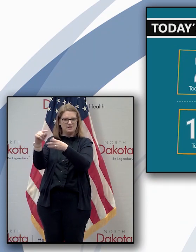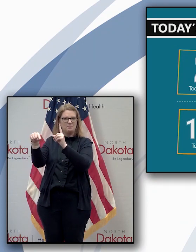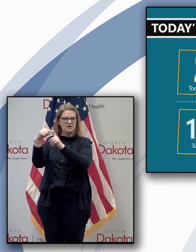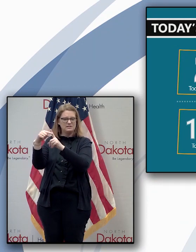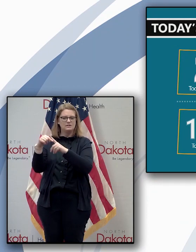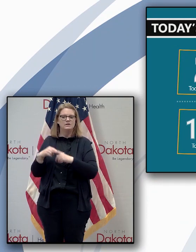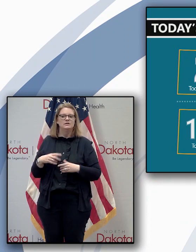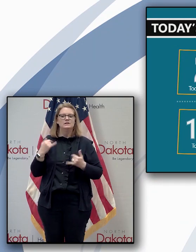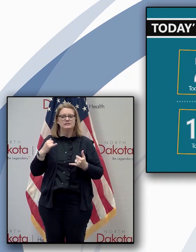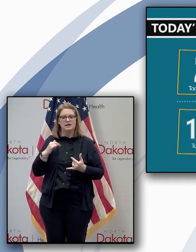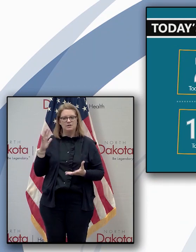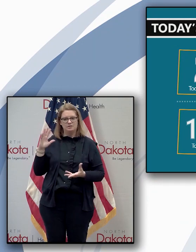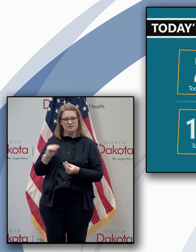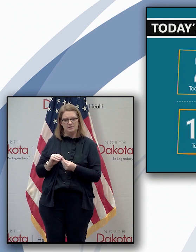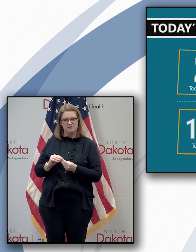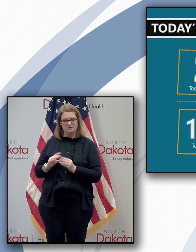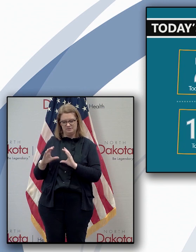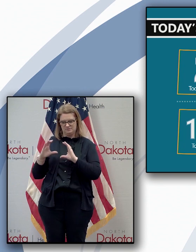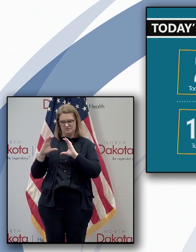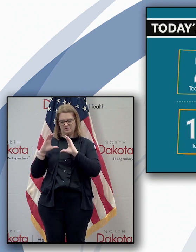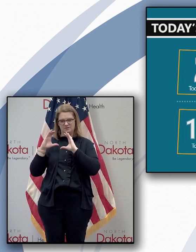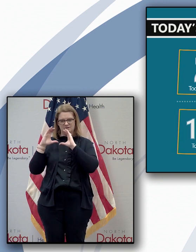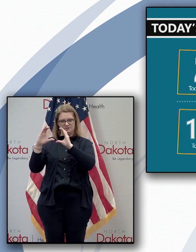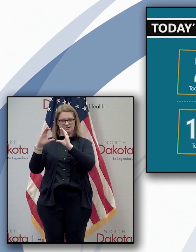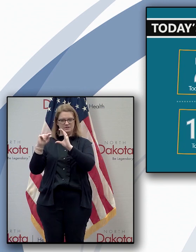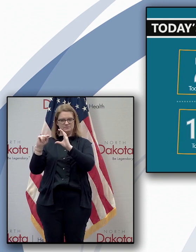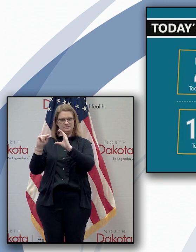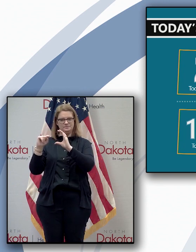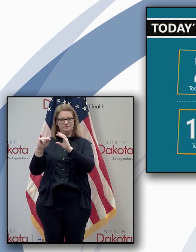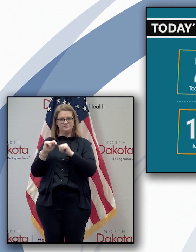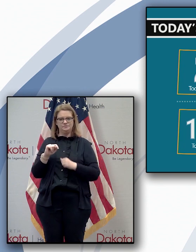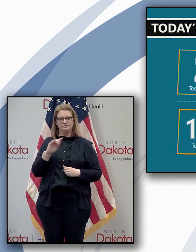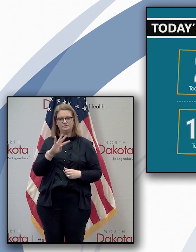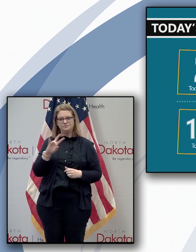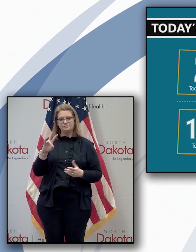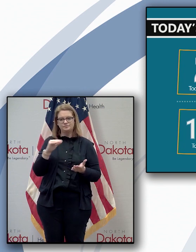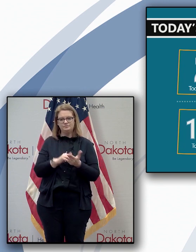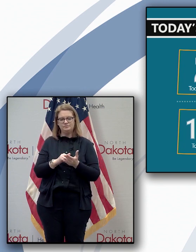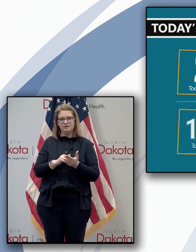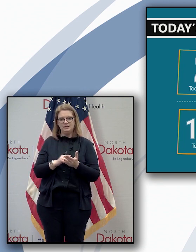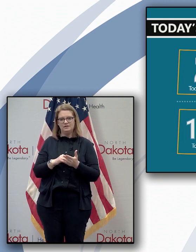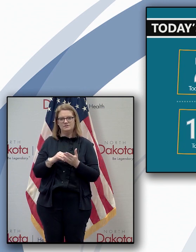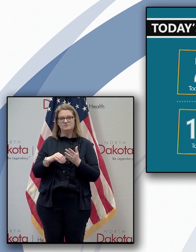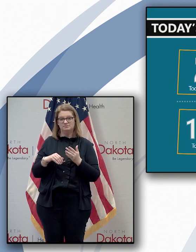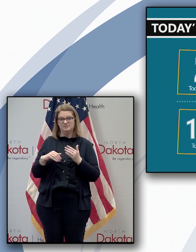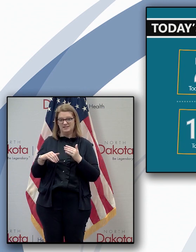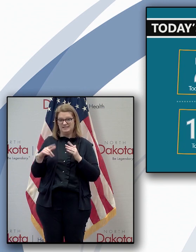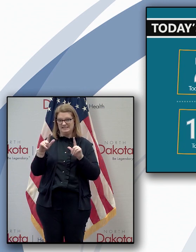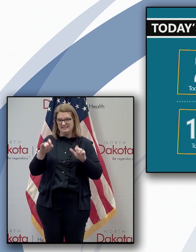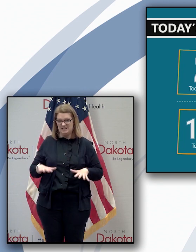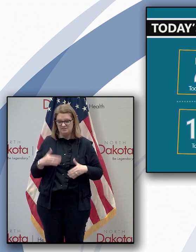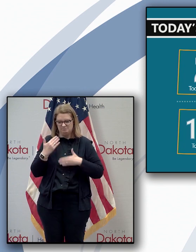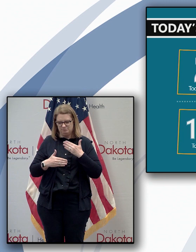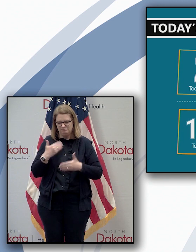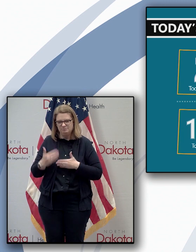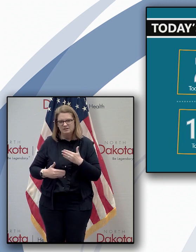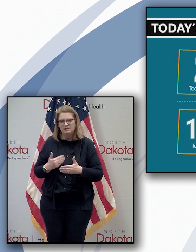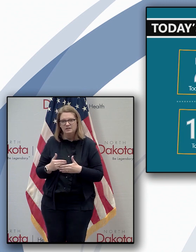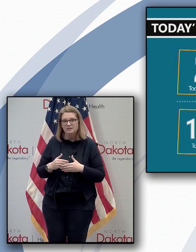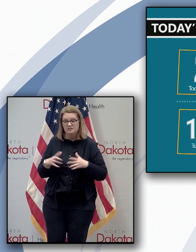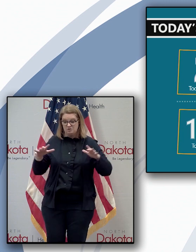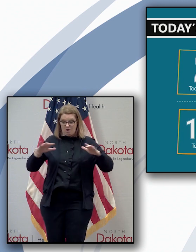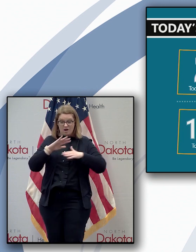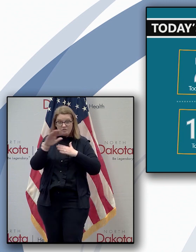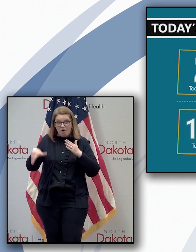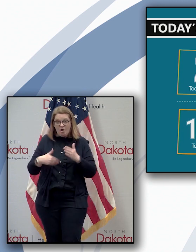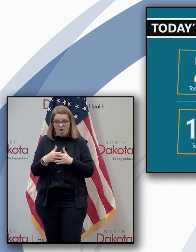of that corner of that slide that's up right now, we've conducted 47,000 plus tests at a 3.2%